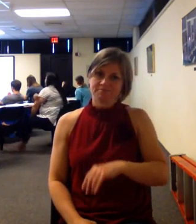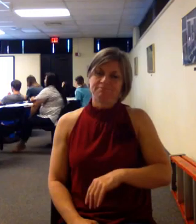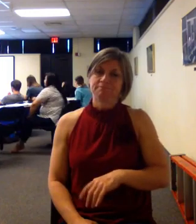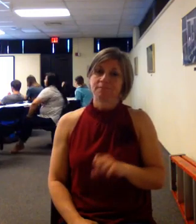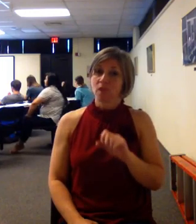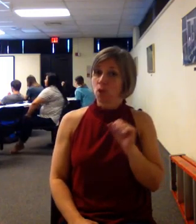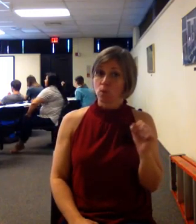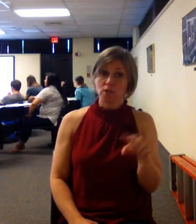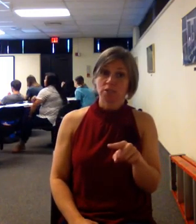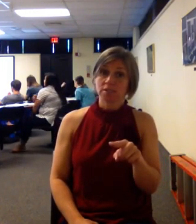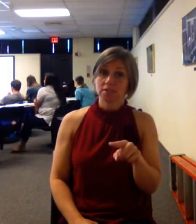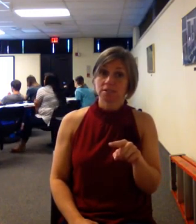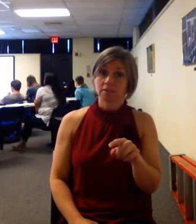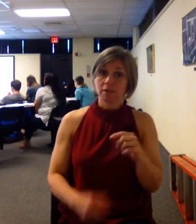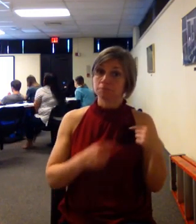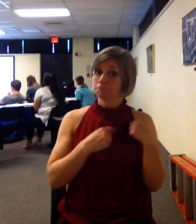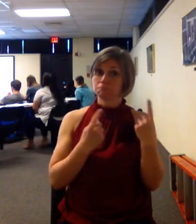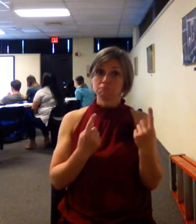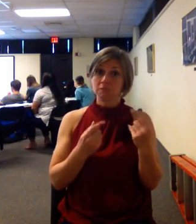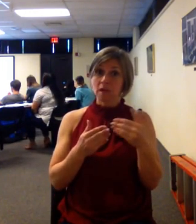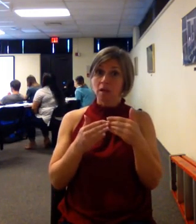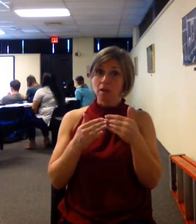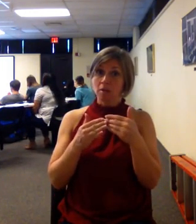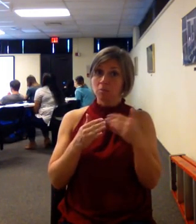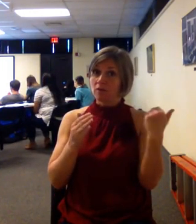Questions on any of that before we go to the next chapter?